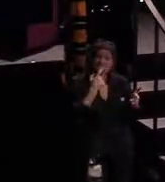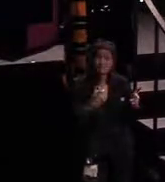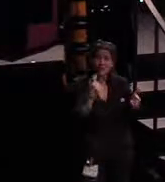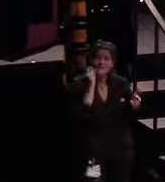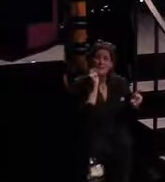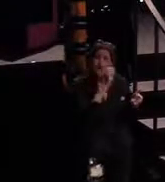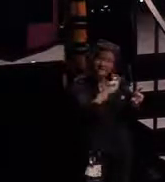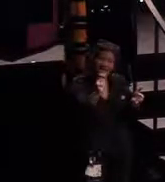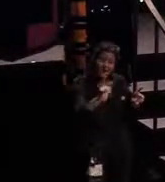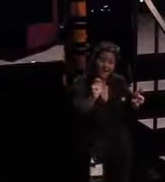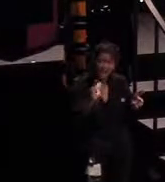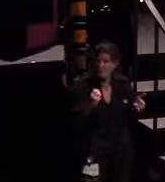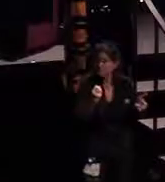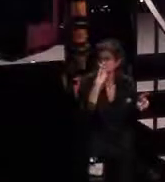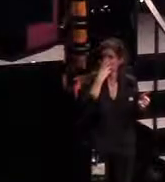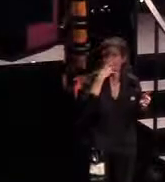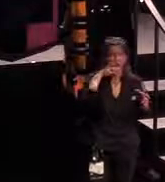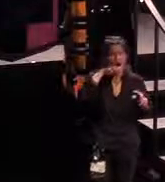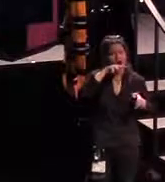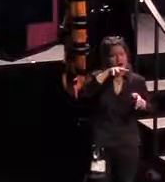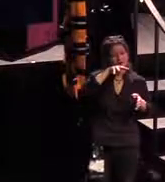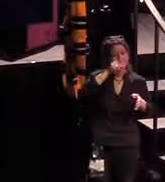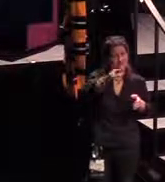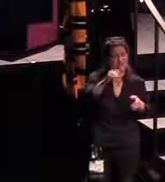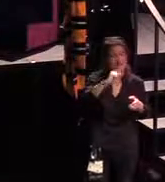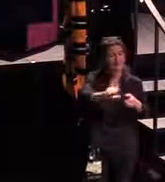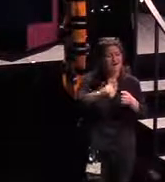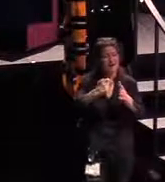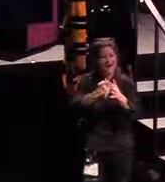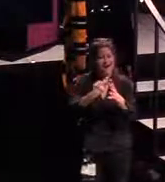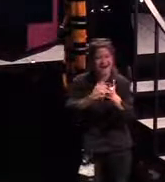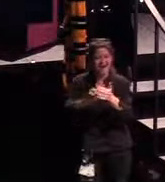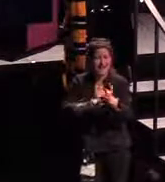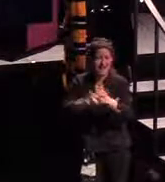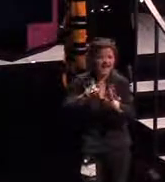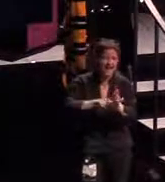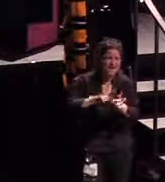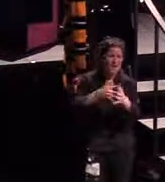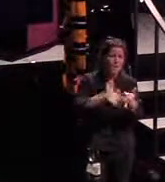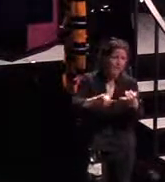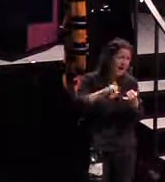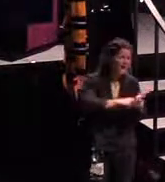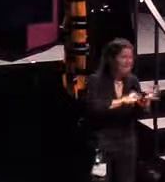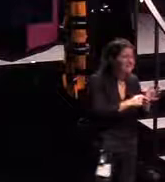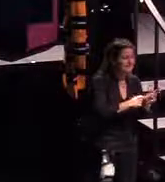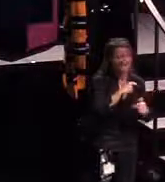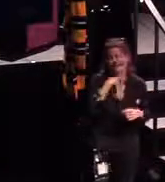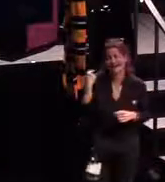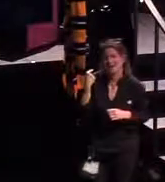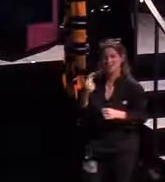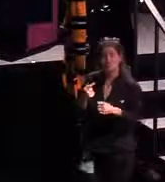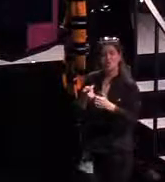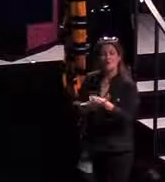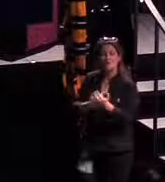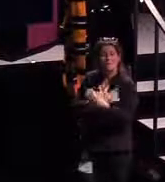them all, Biscuit, fuck, Kanye West killed Rupert the Bear yesterday, Biscuit. Kanye is moving hurriedly out